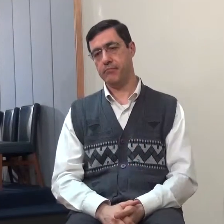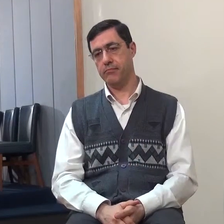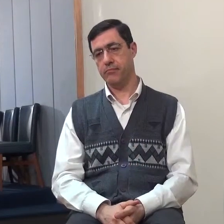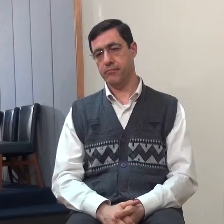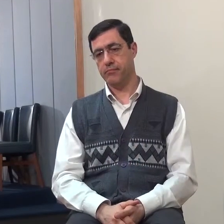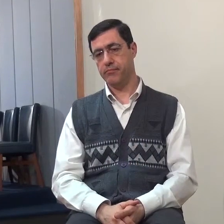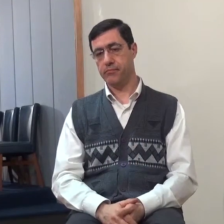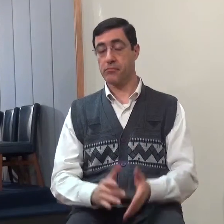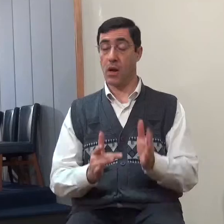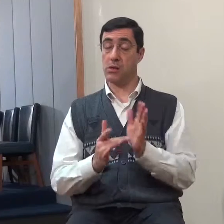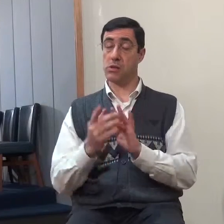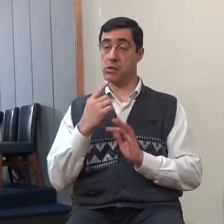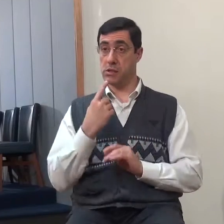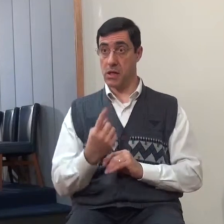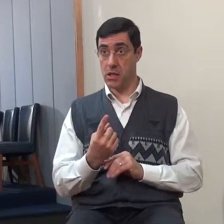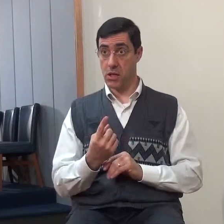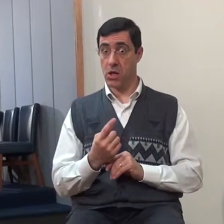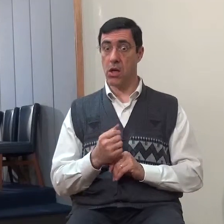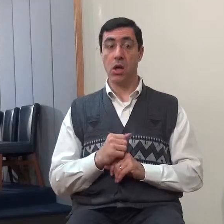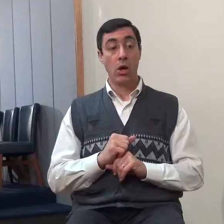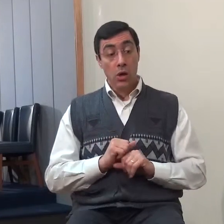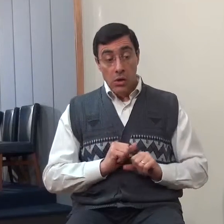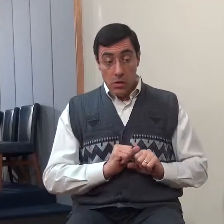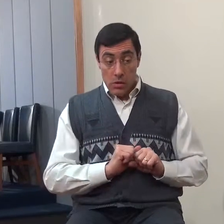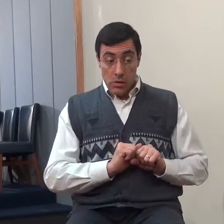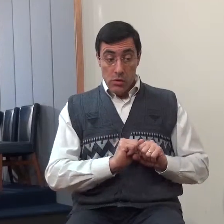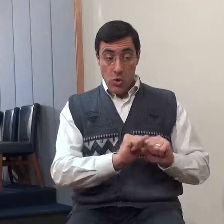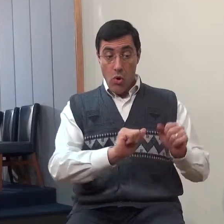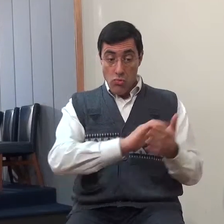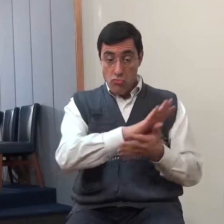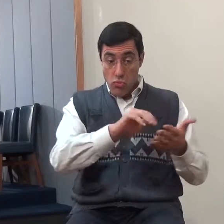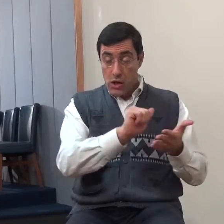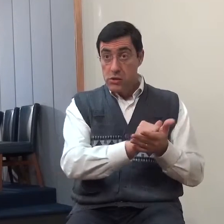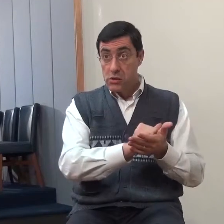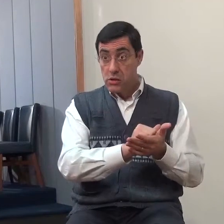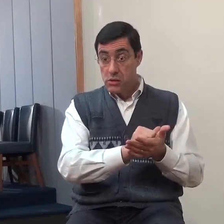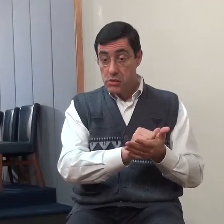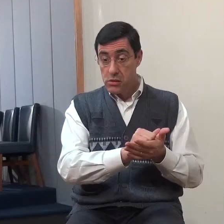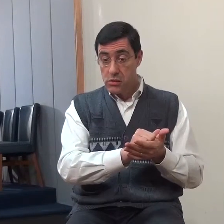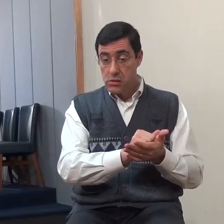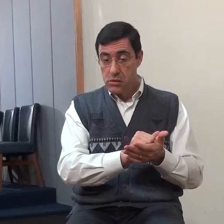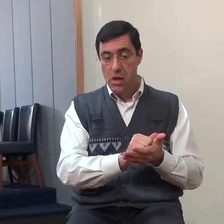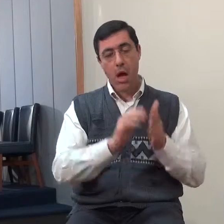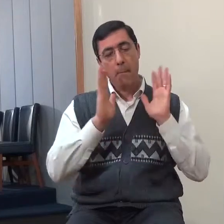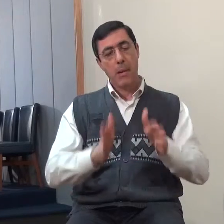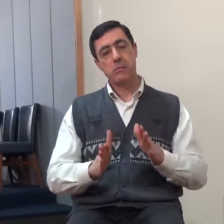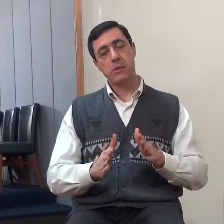your righteousness and your conscientious seeking for godliness has got to be